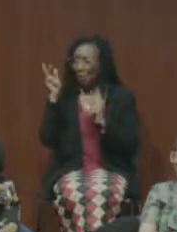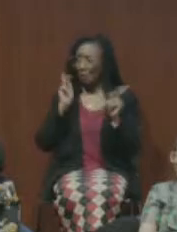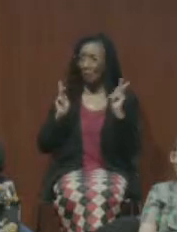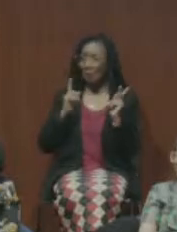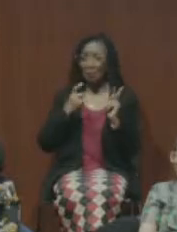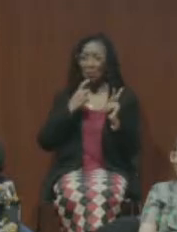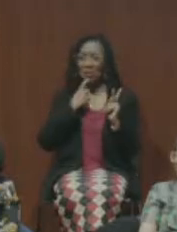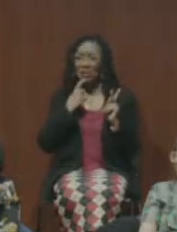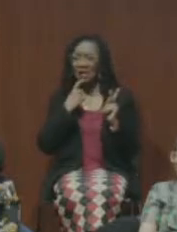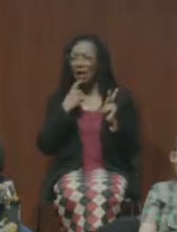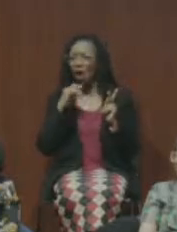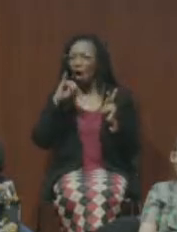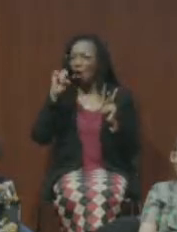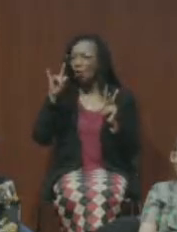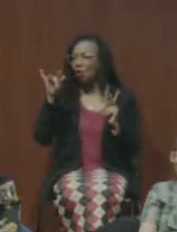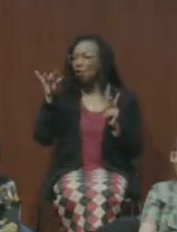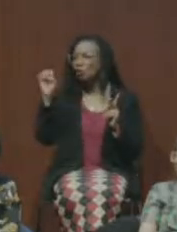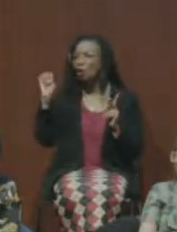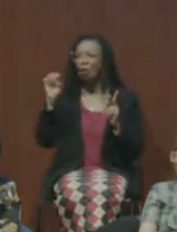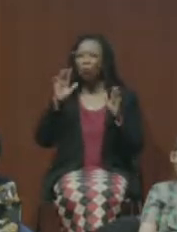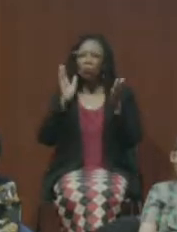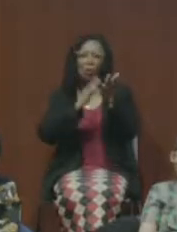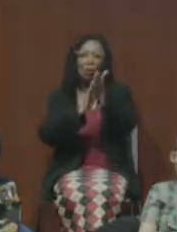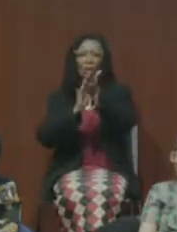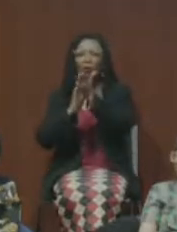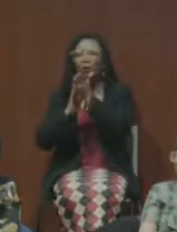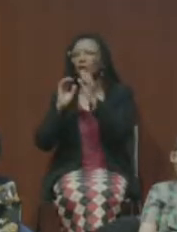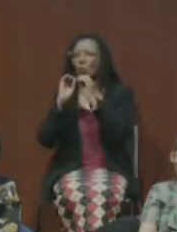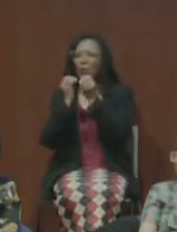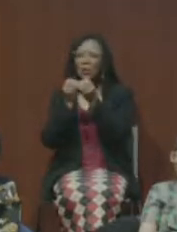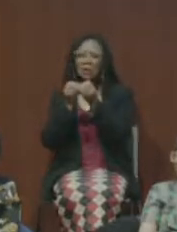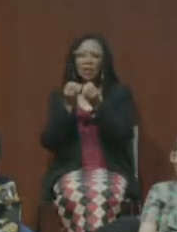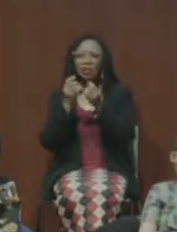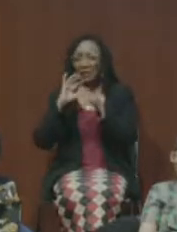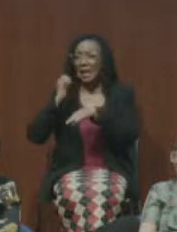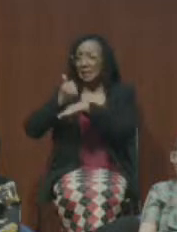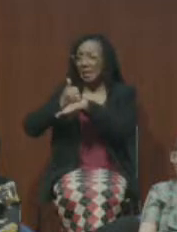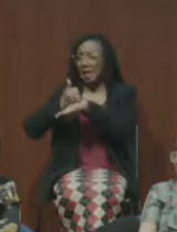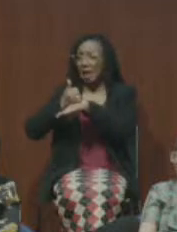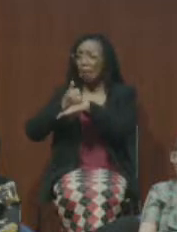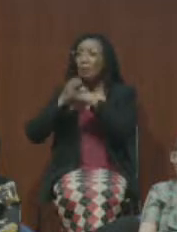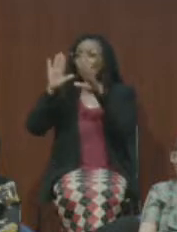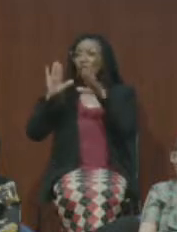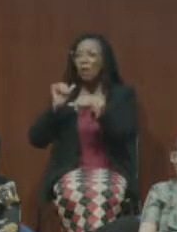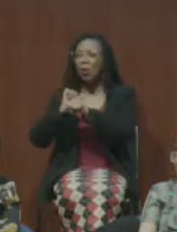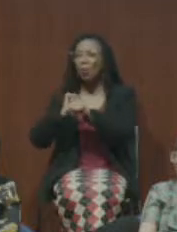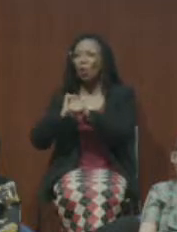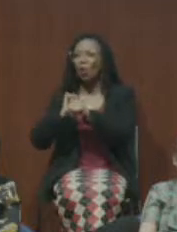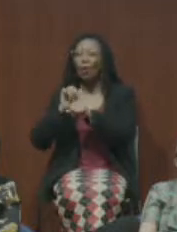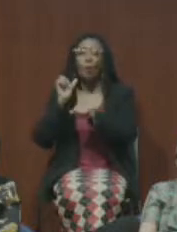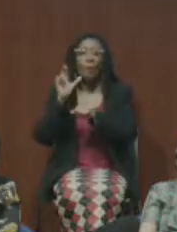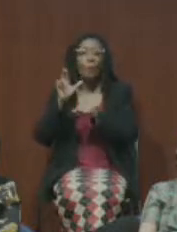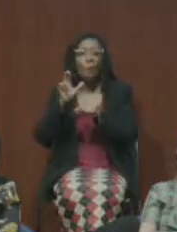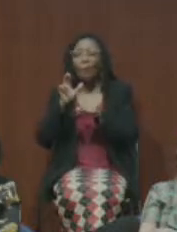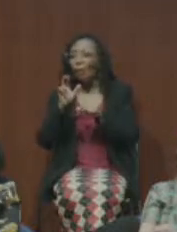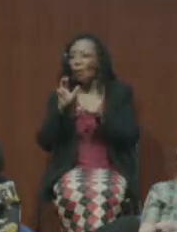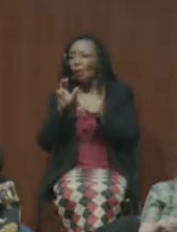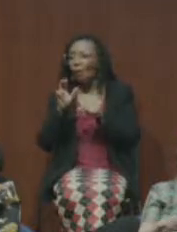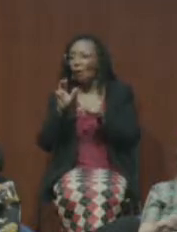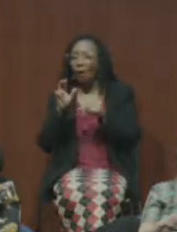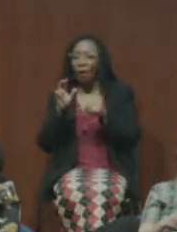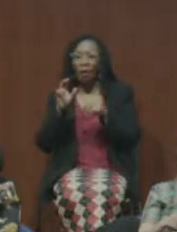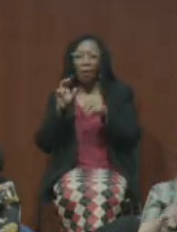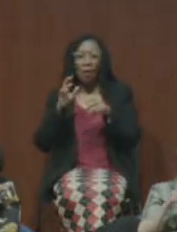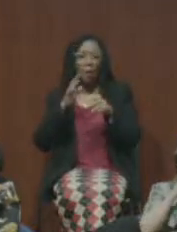saying Joyce McMillan or JMAC for Families, the organization in which I founded, is doing great work, or I don't base it